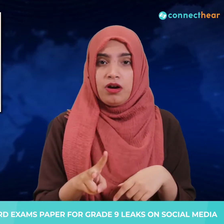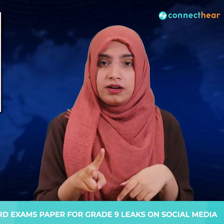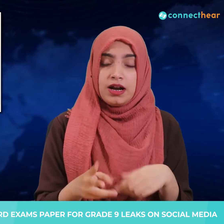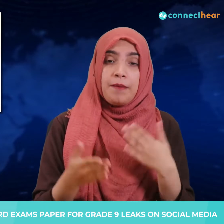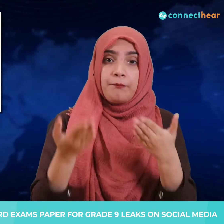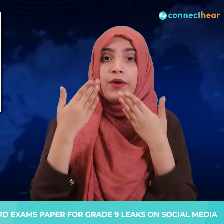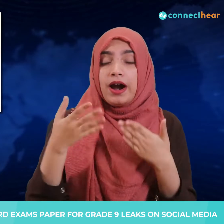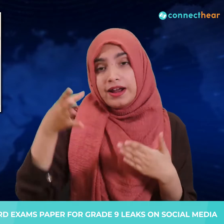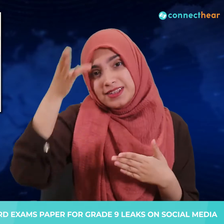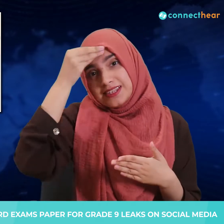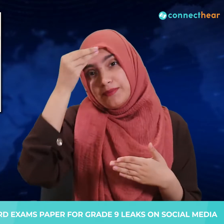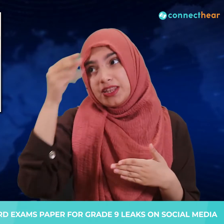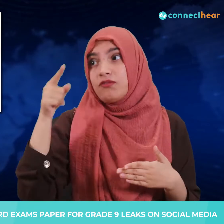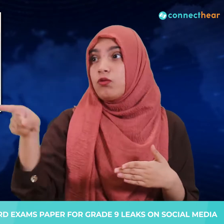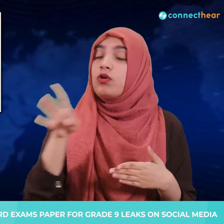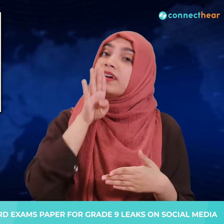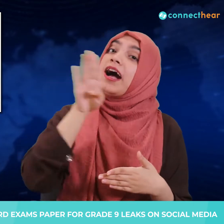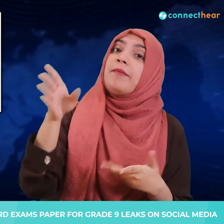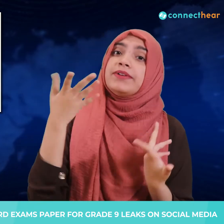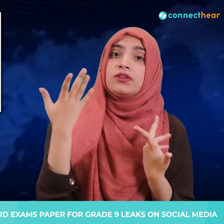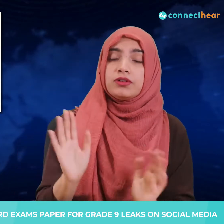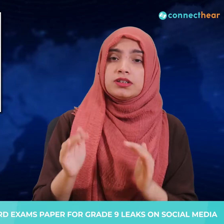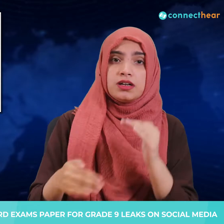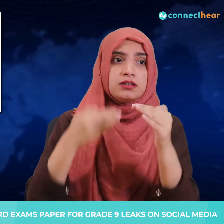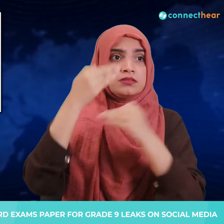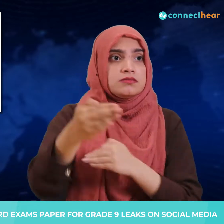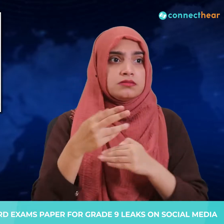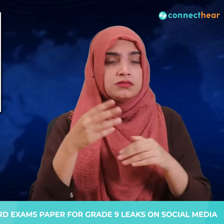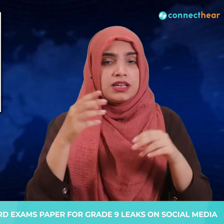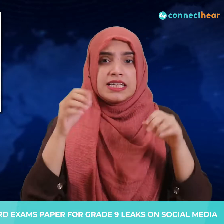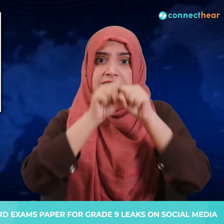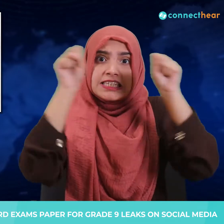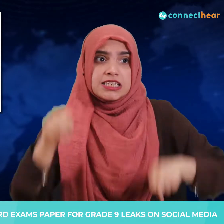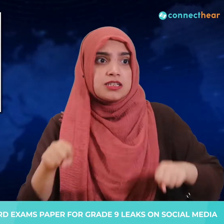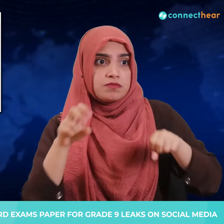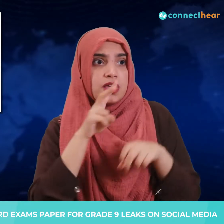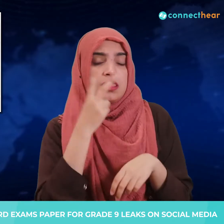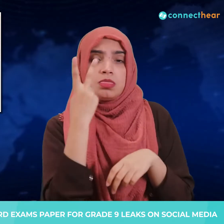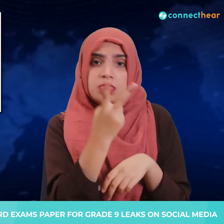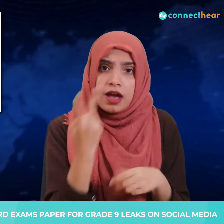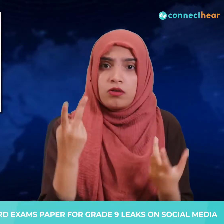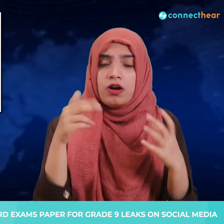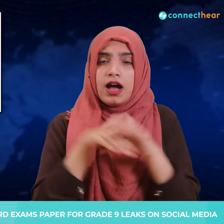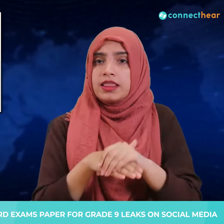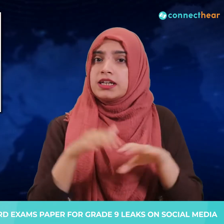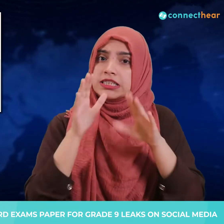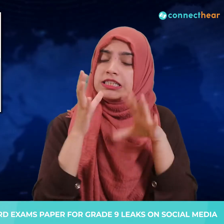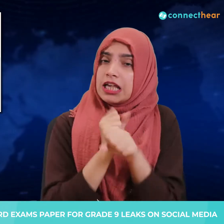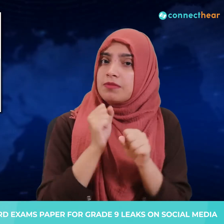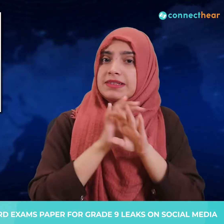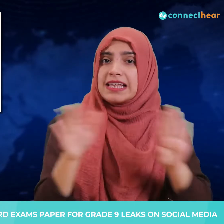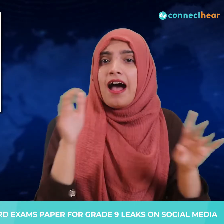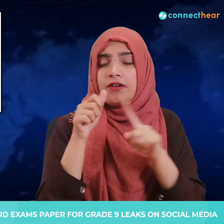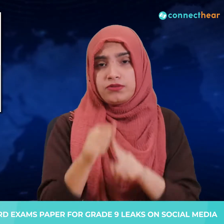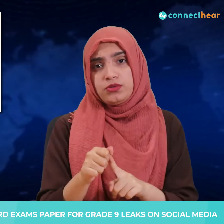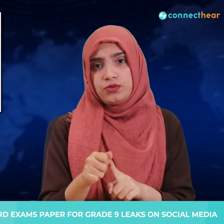Despite assurances from education authorities to enhance the security and distribution mechanism of question